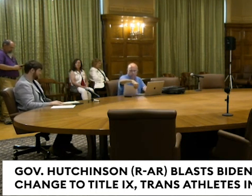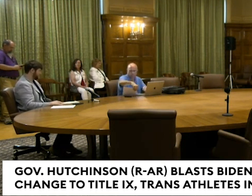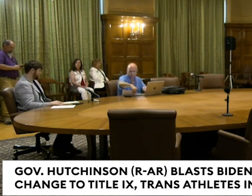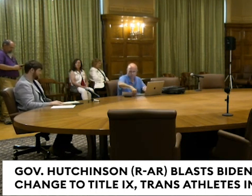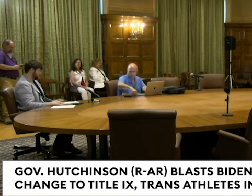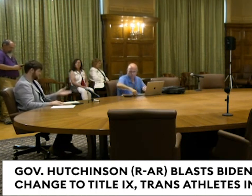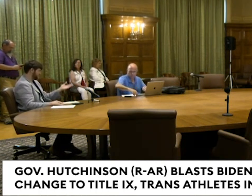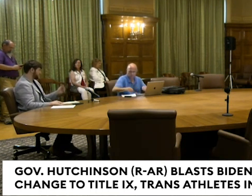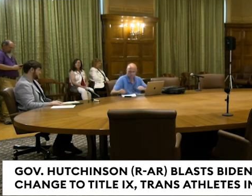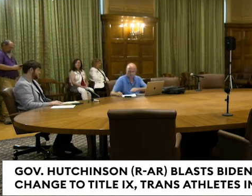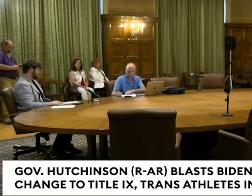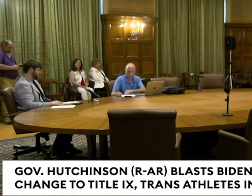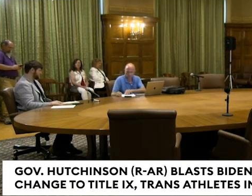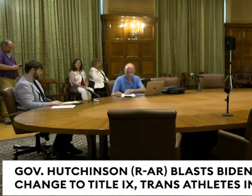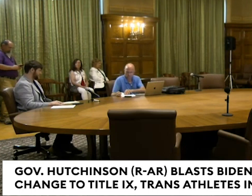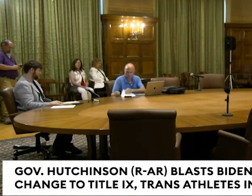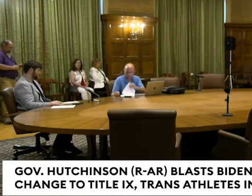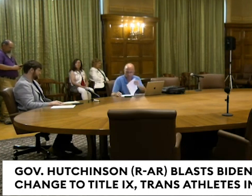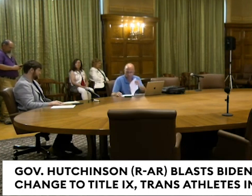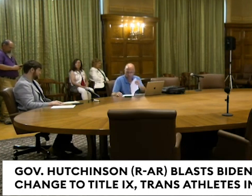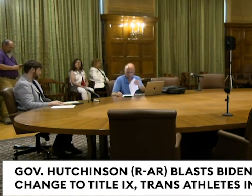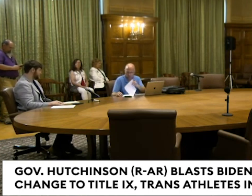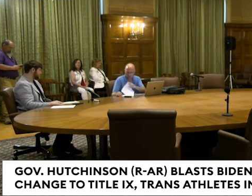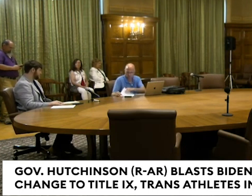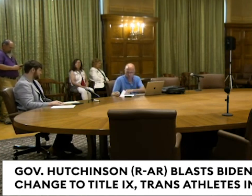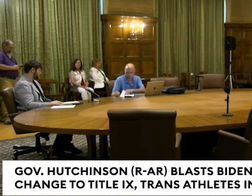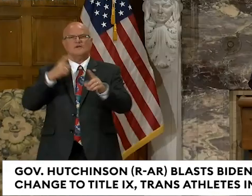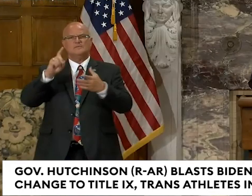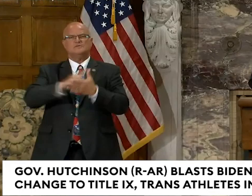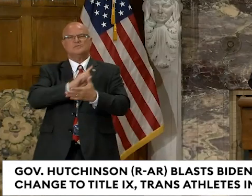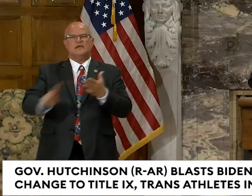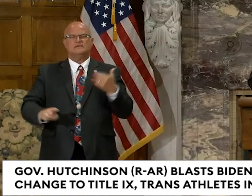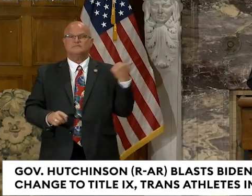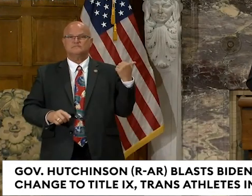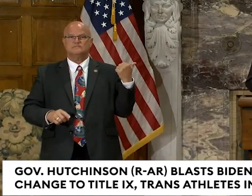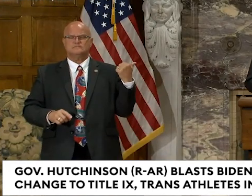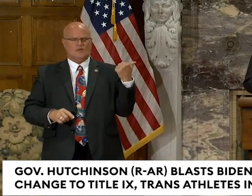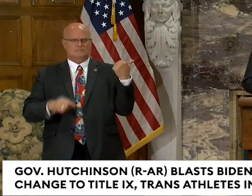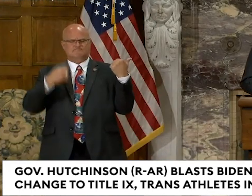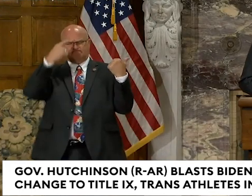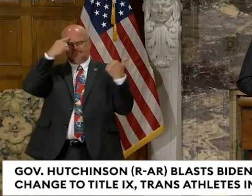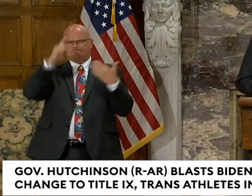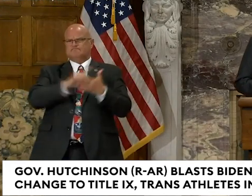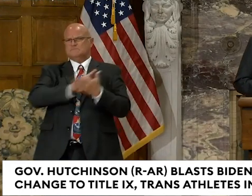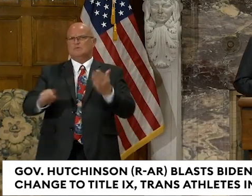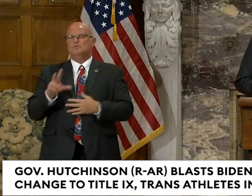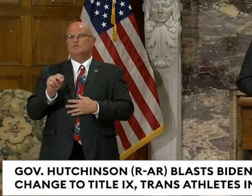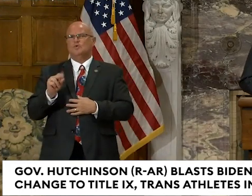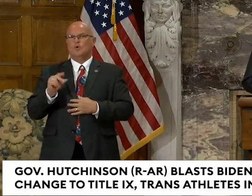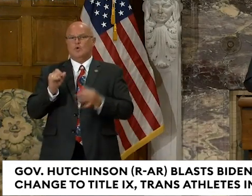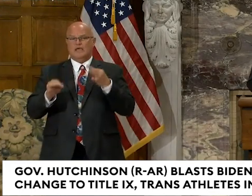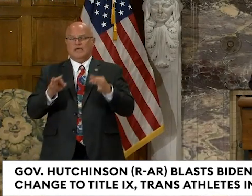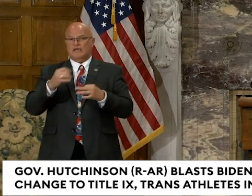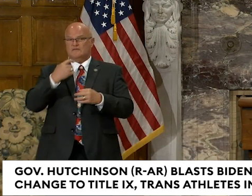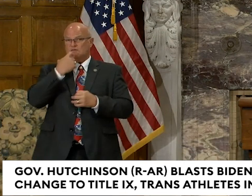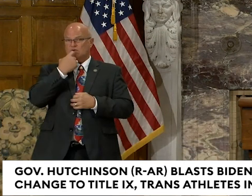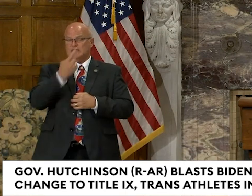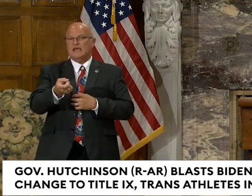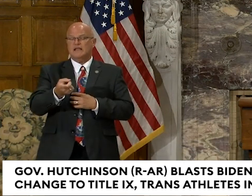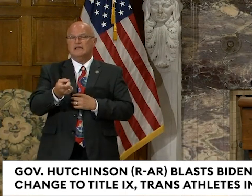with your stated position to protect kids from discrimination? Well, I don't believe it is discrimination if you're